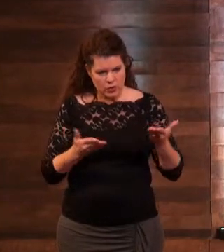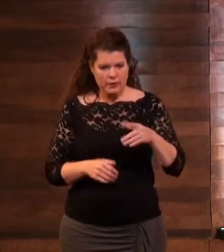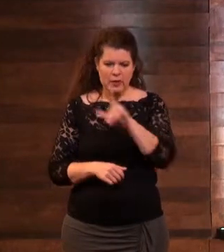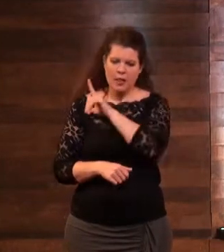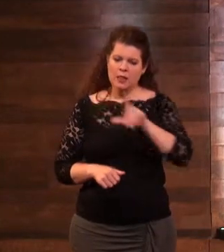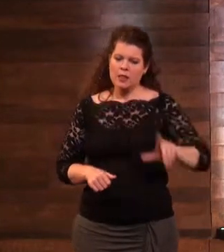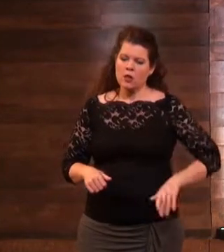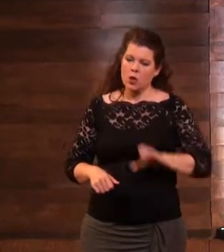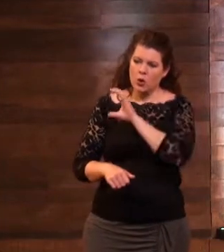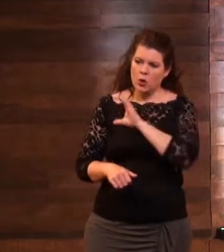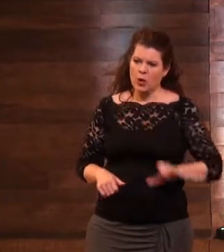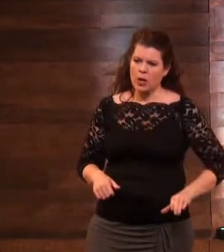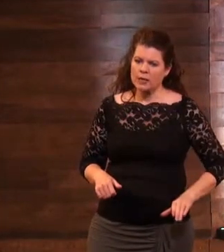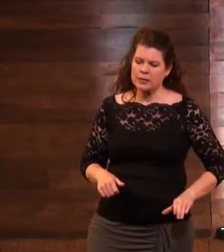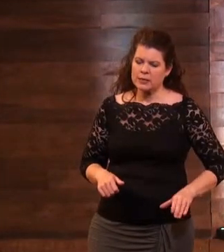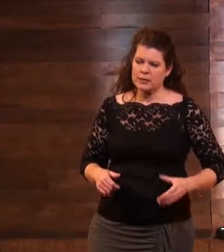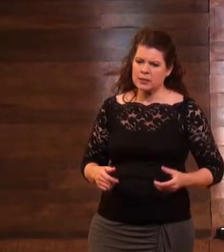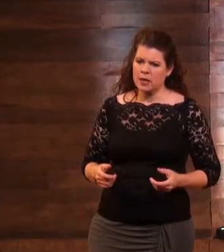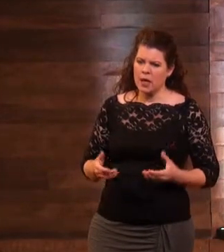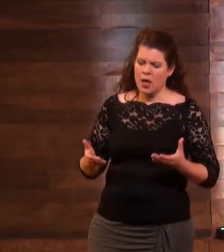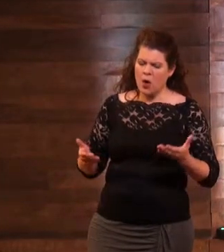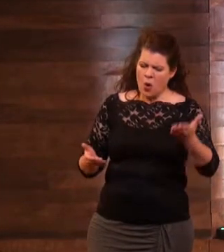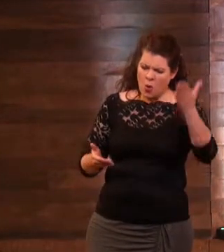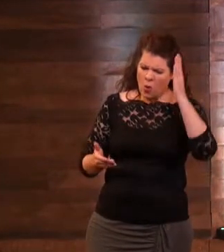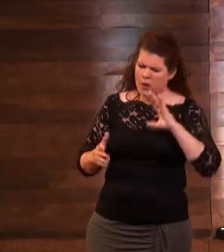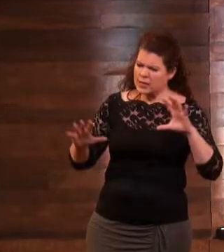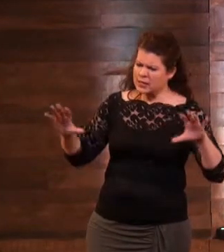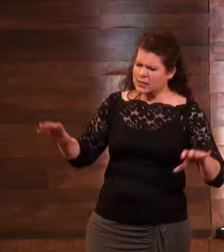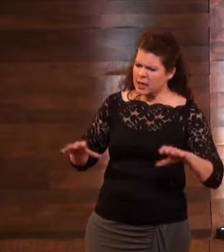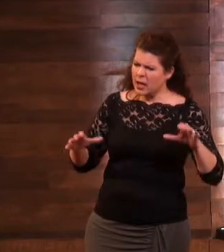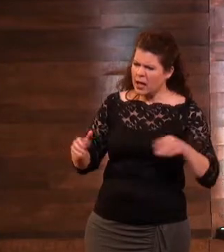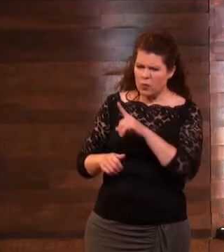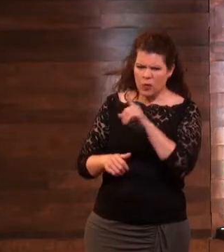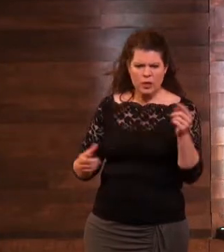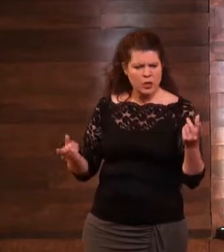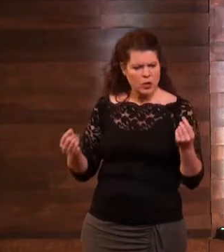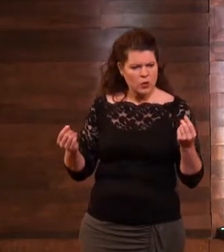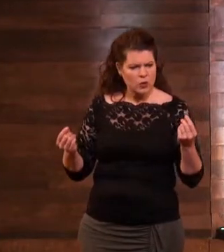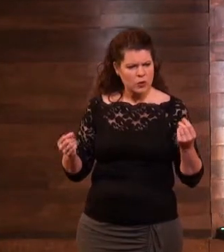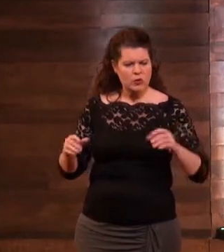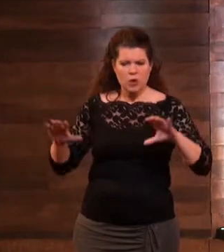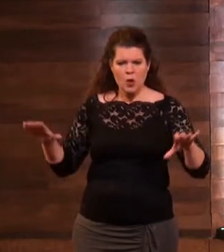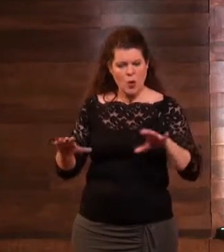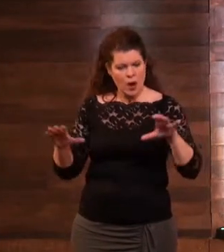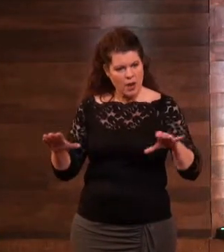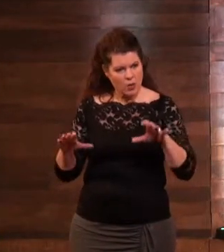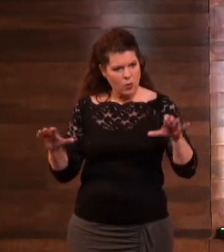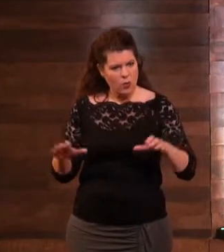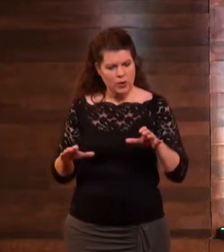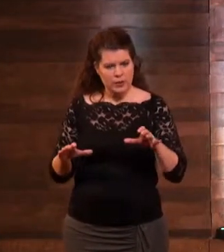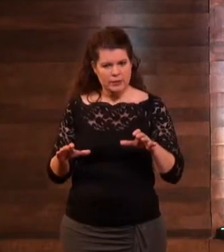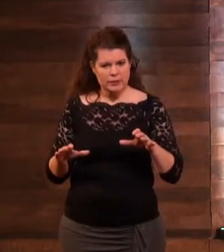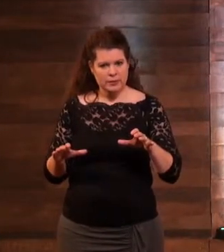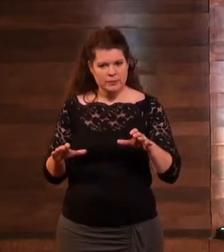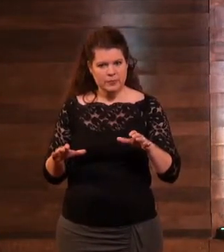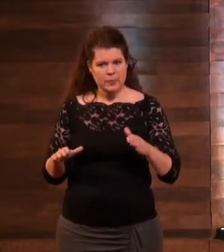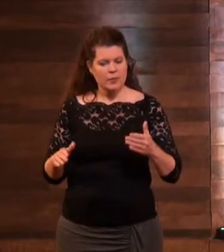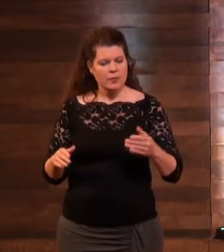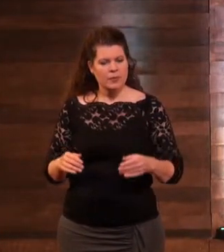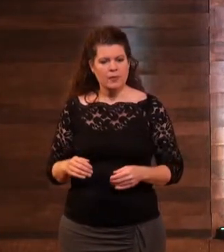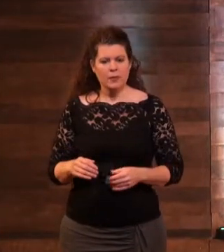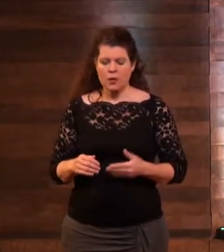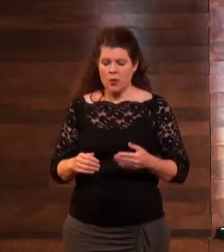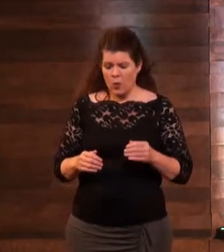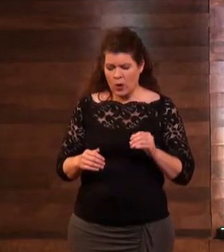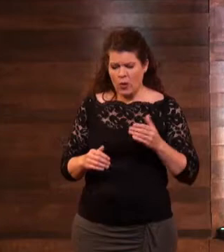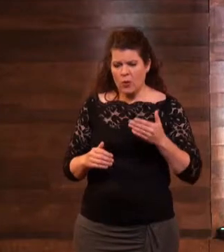to get done at work? Just like Ken told us this morning in his beautiful message at the Lord's table, one of the greatest mission fields is our place